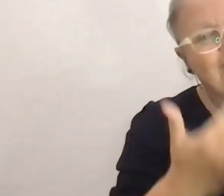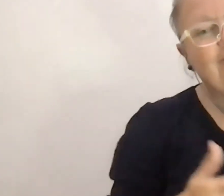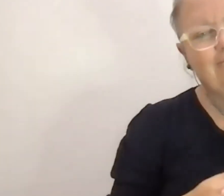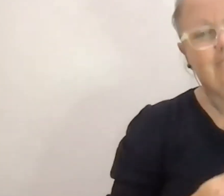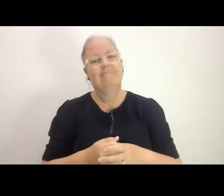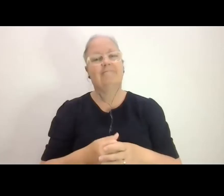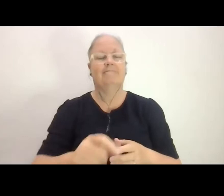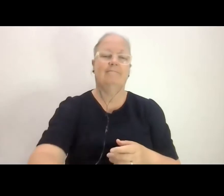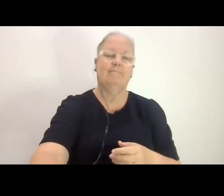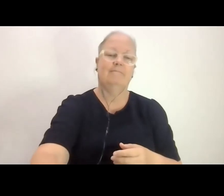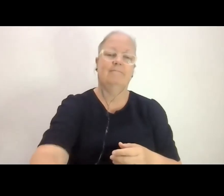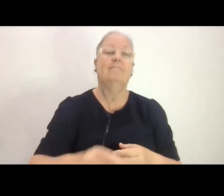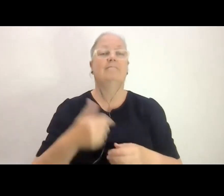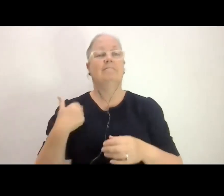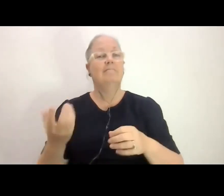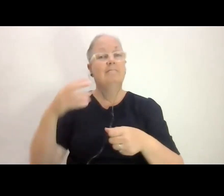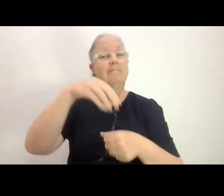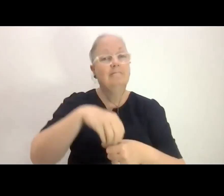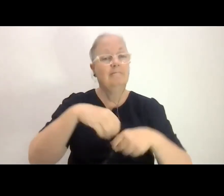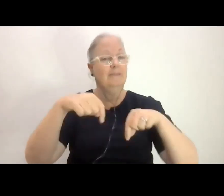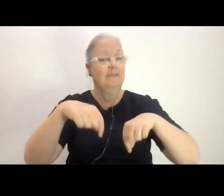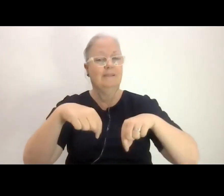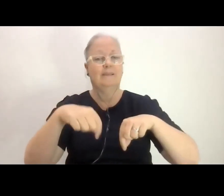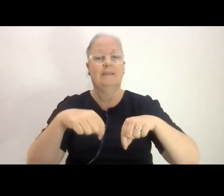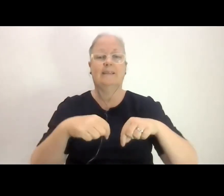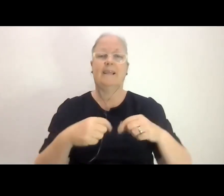and participate in this